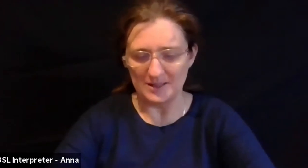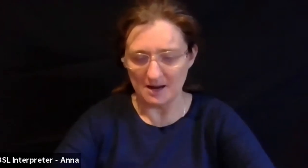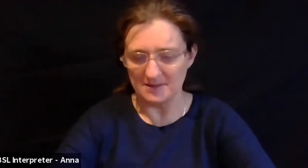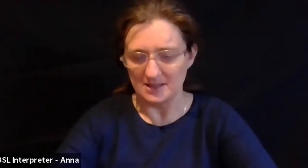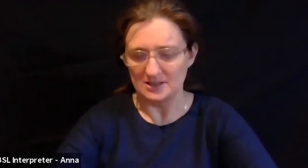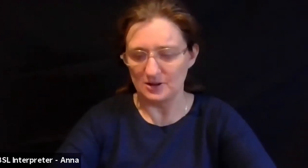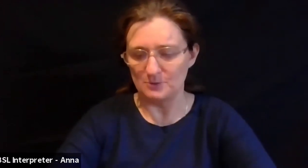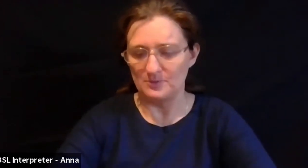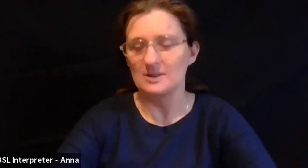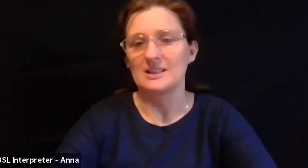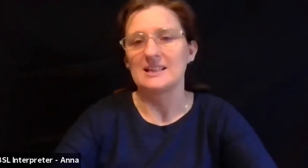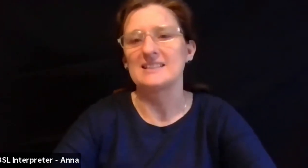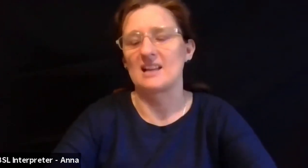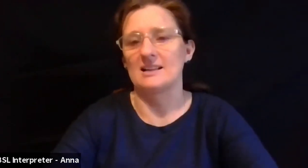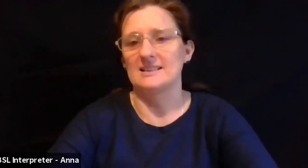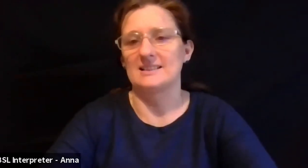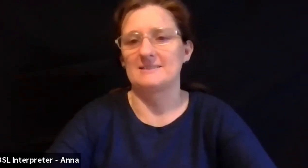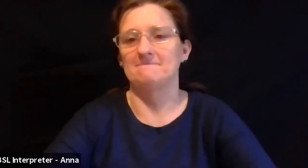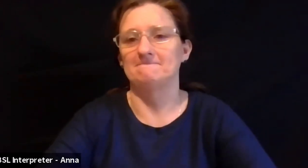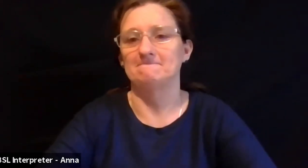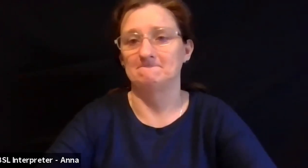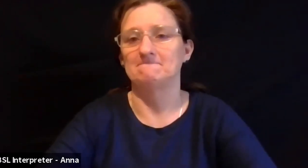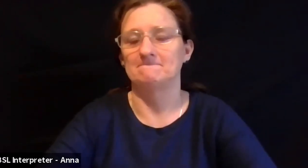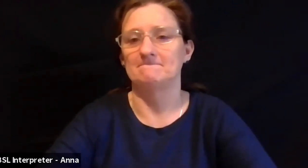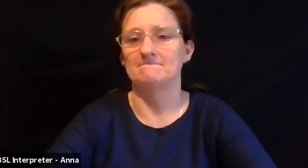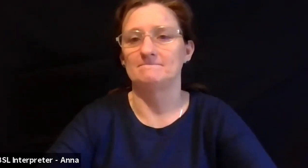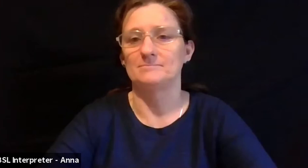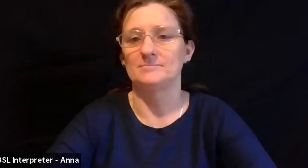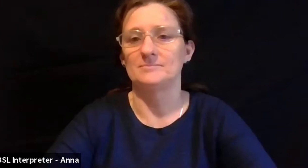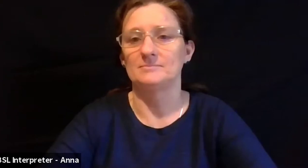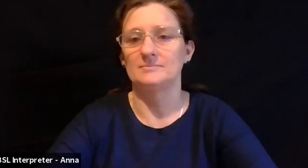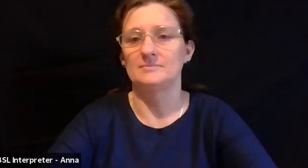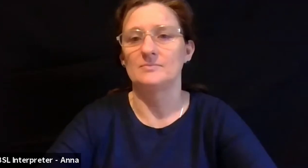So we come to God in the silence.